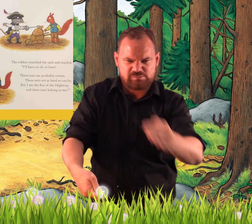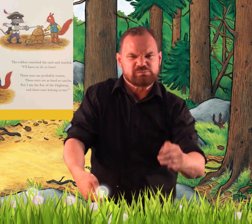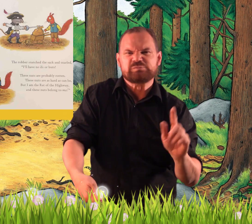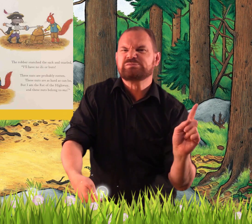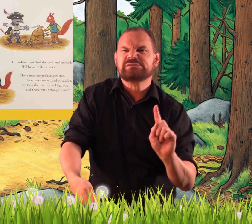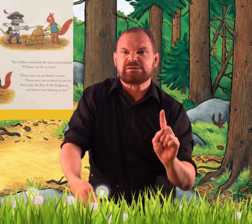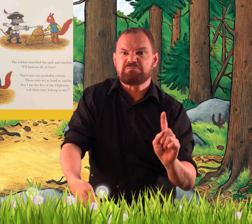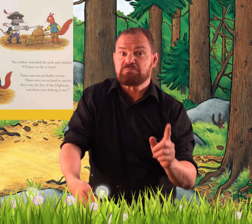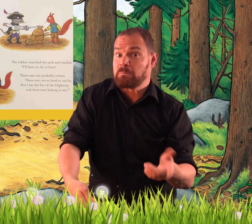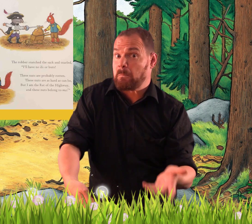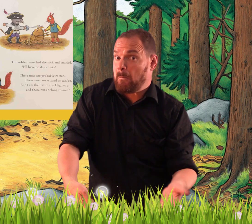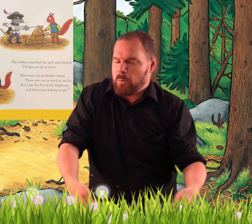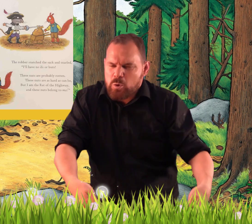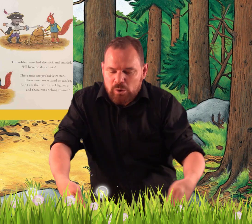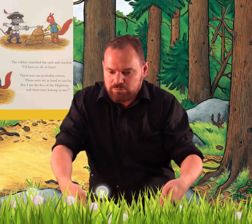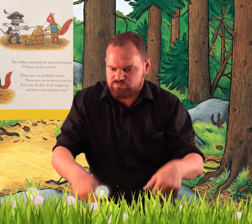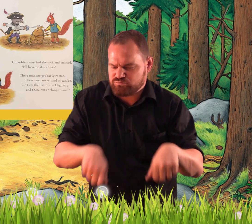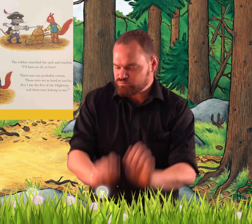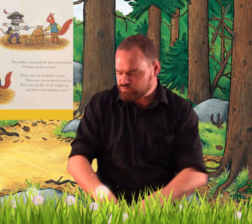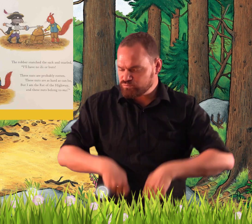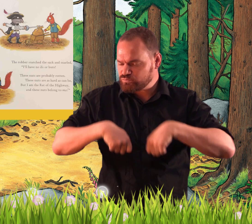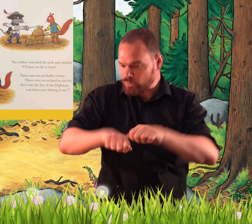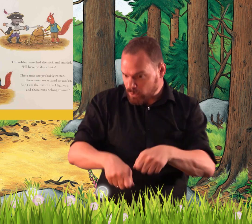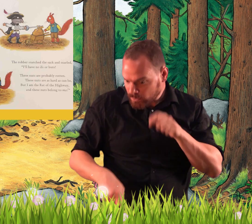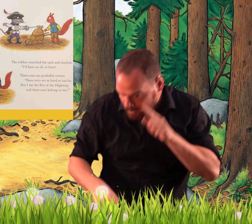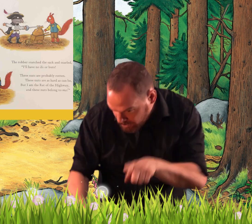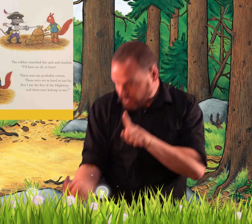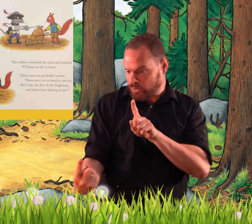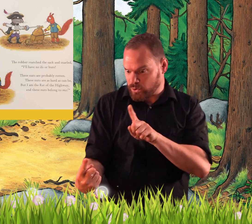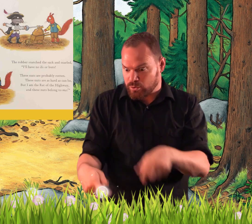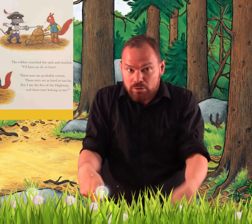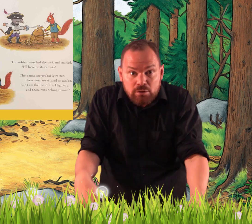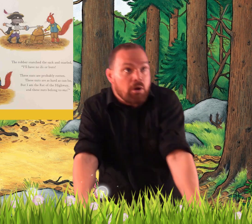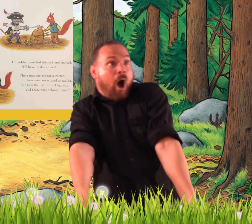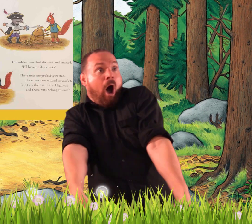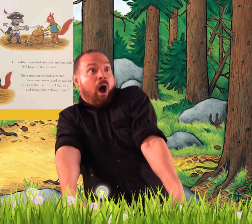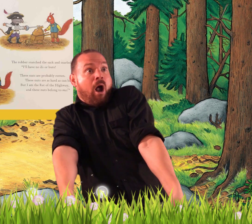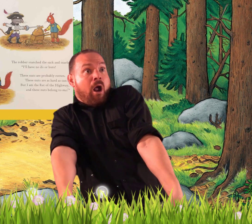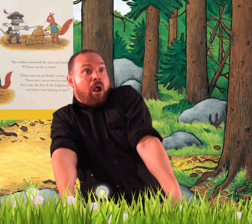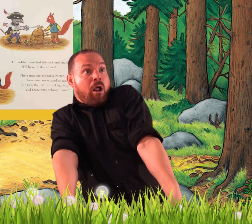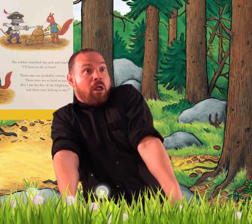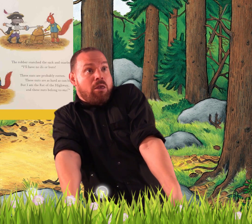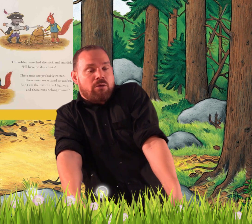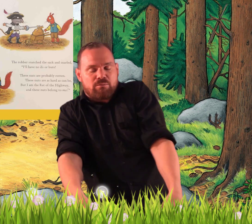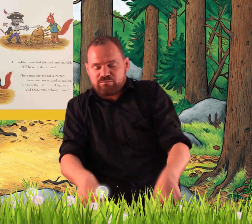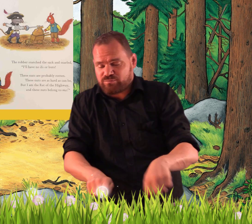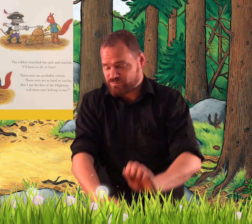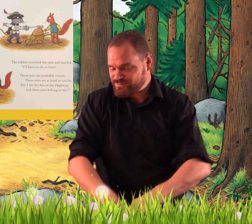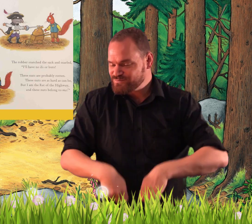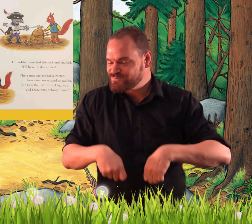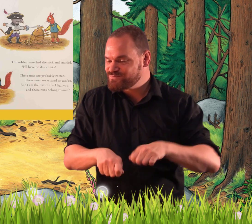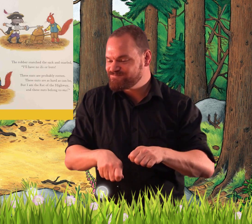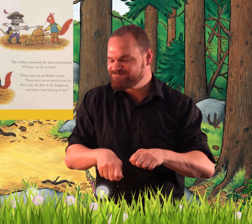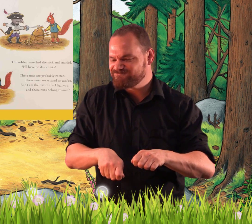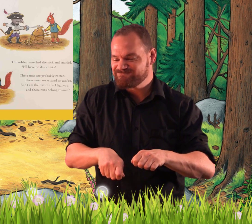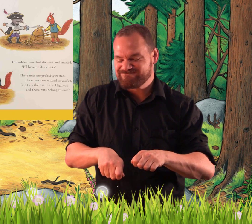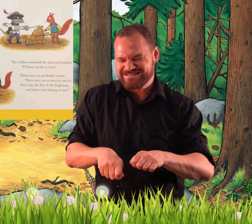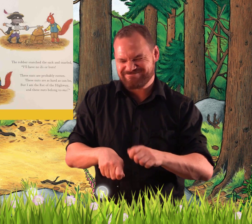with something inside. What could it be? He rode up to the squirrel and startled him. "Ah!" "Come